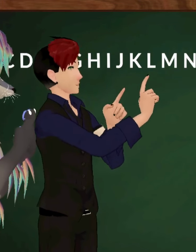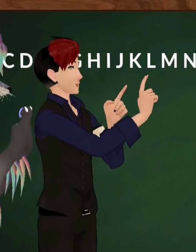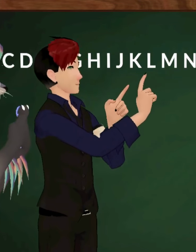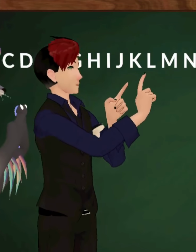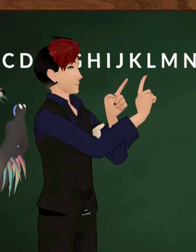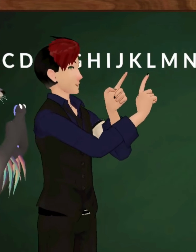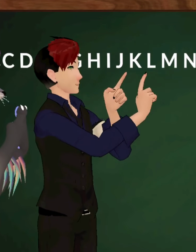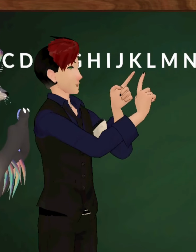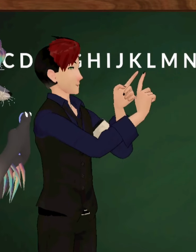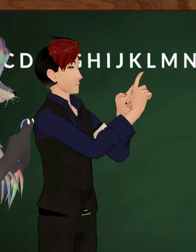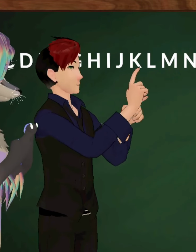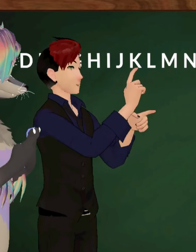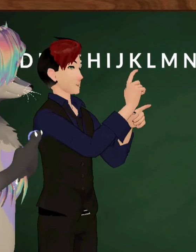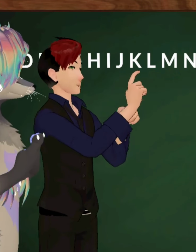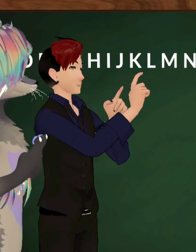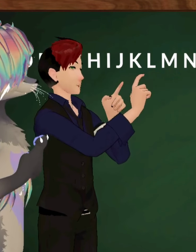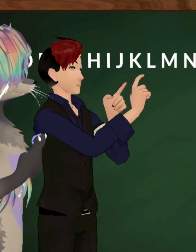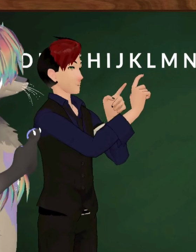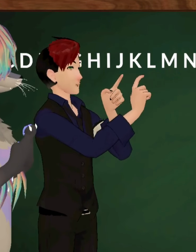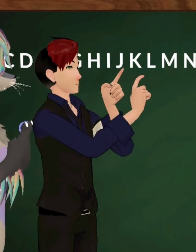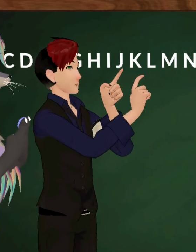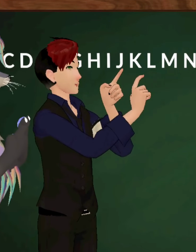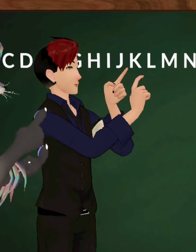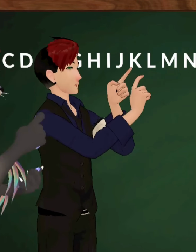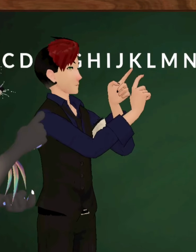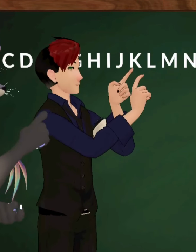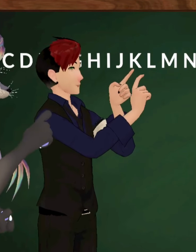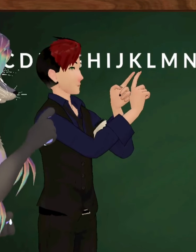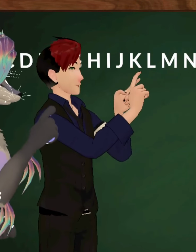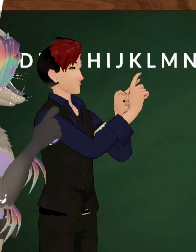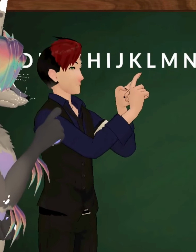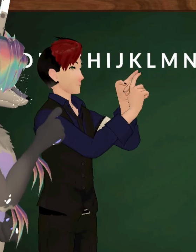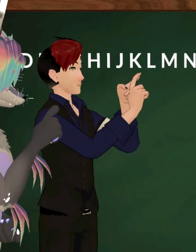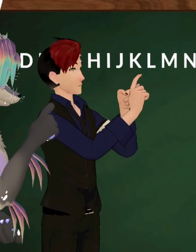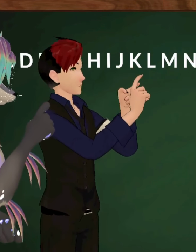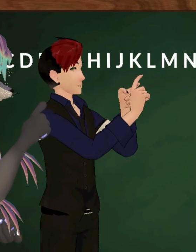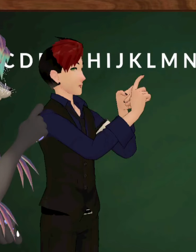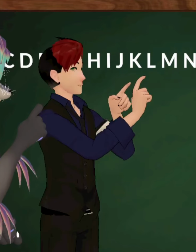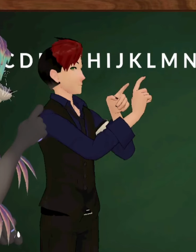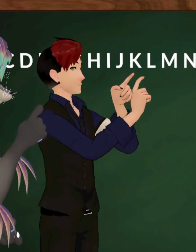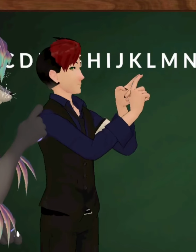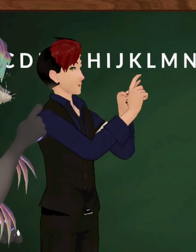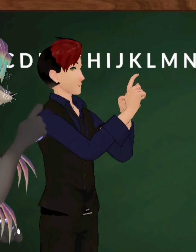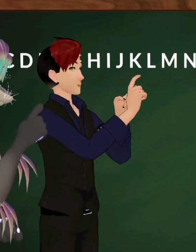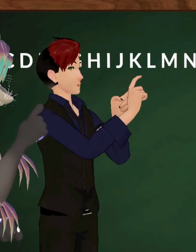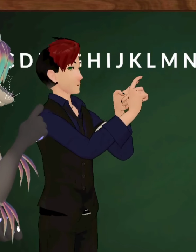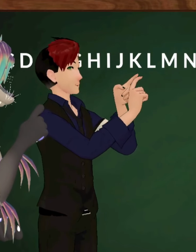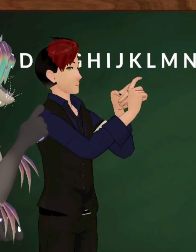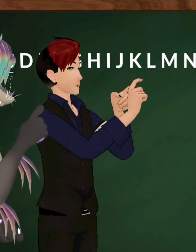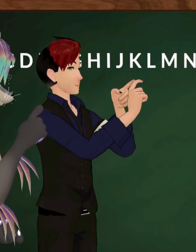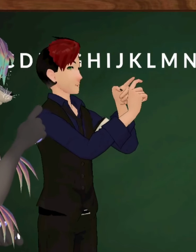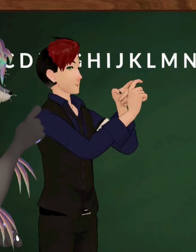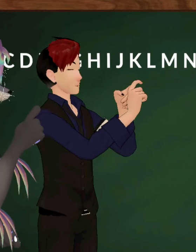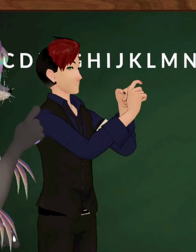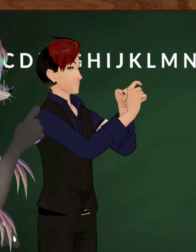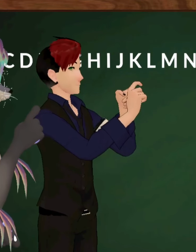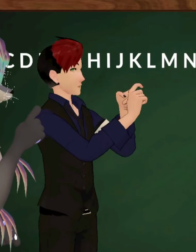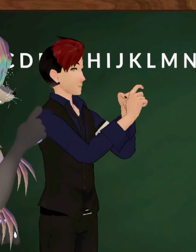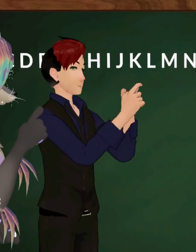life, it would be kind of like almost a right angle of going up and then across and then down. Like that's the kind of curve you really